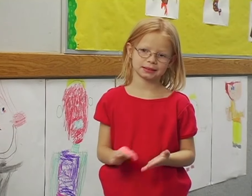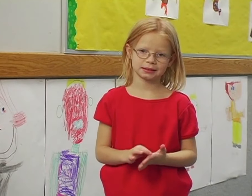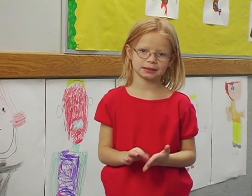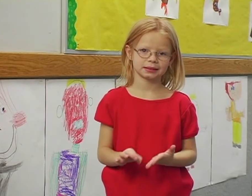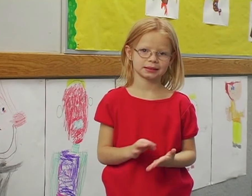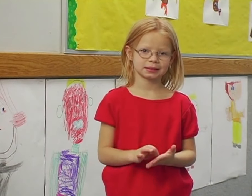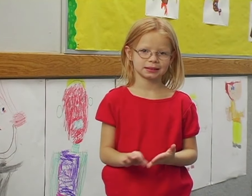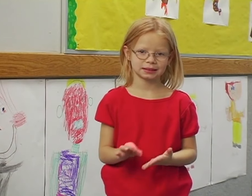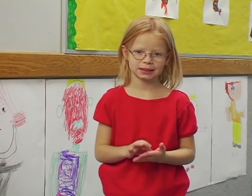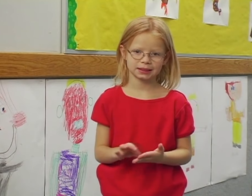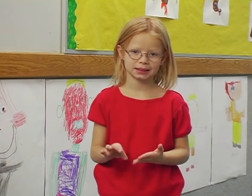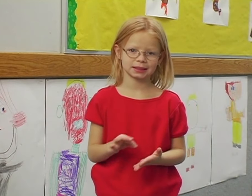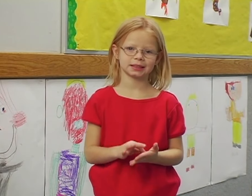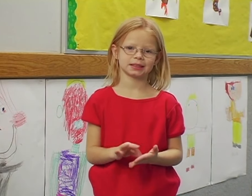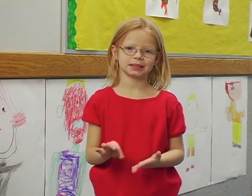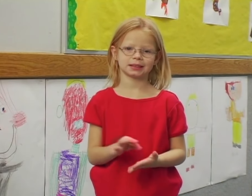Like you're counting.